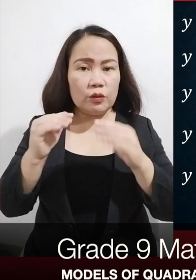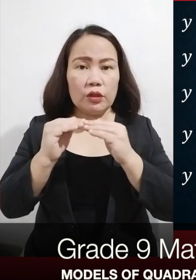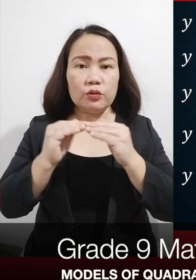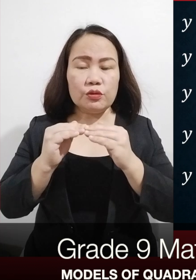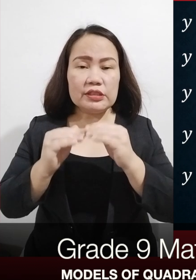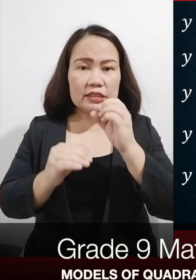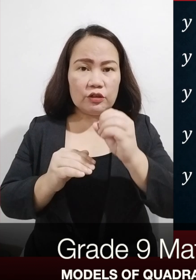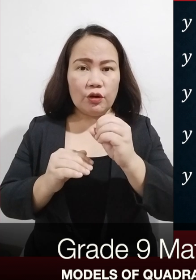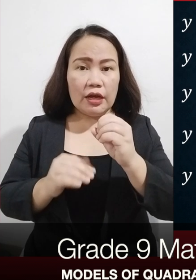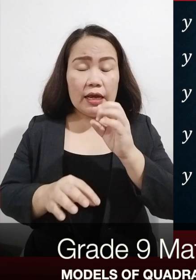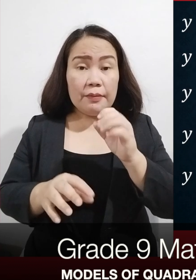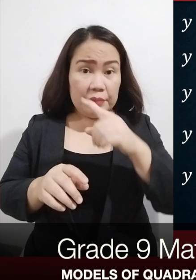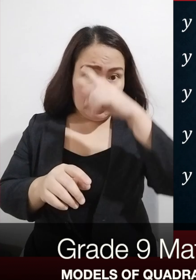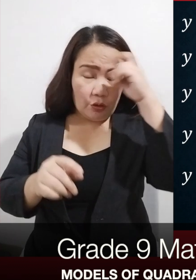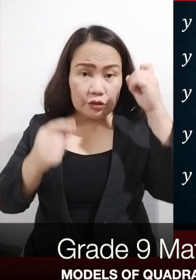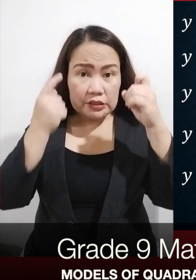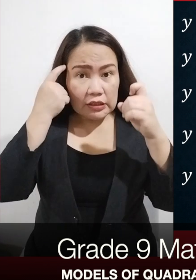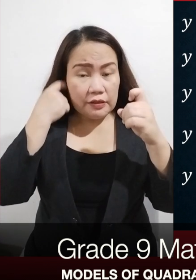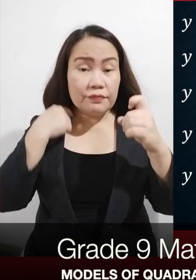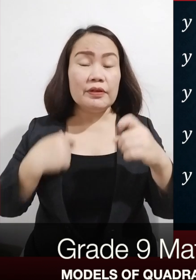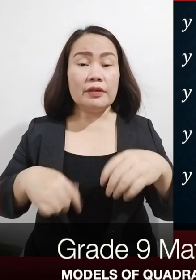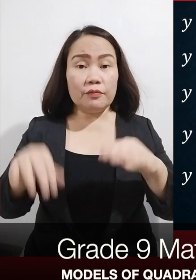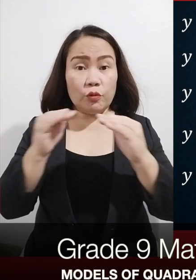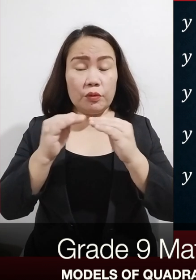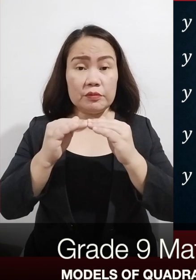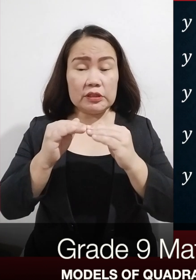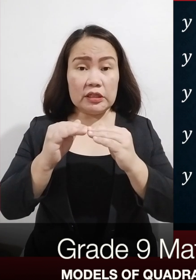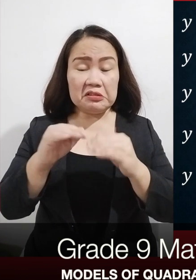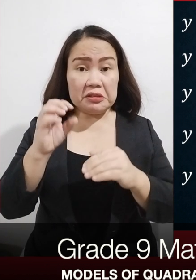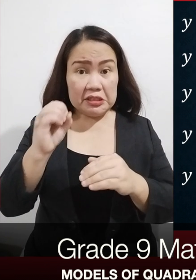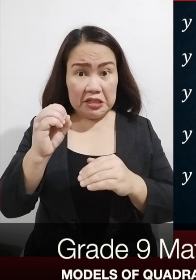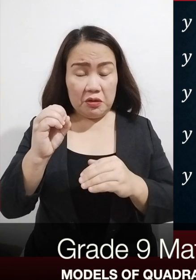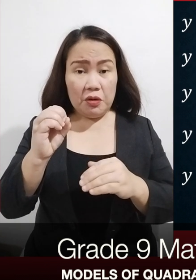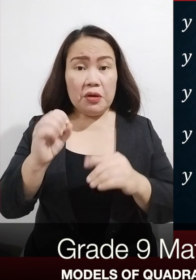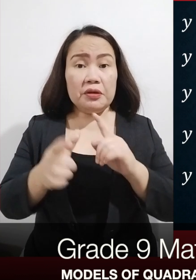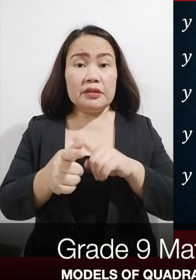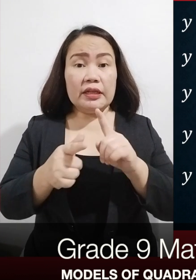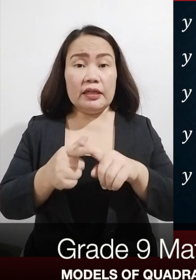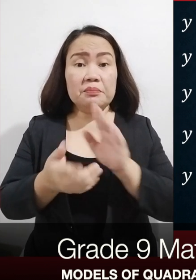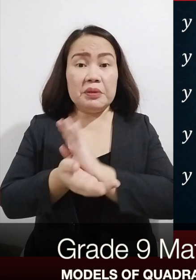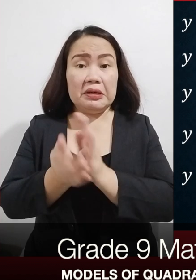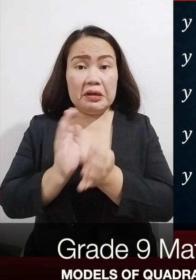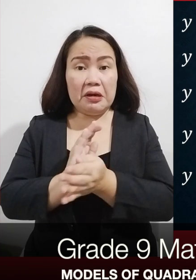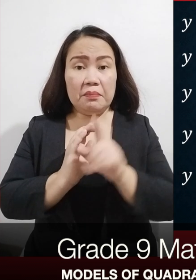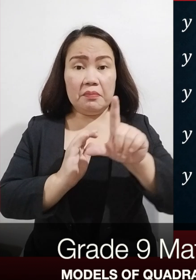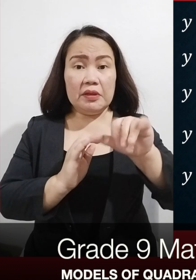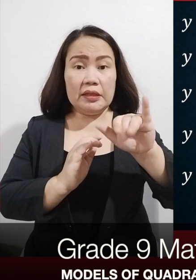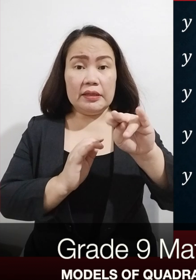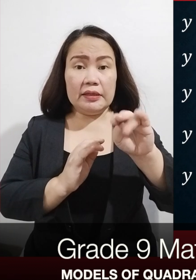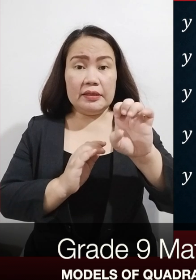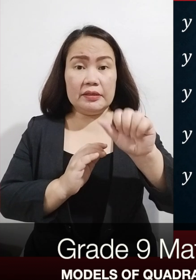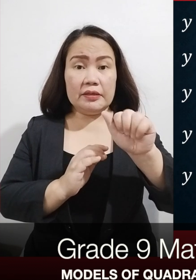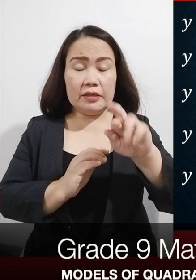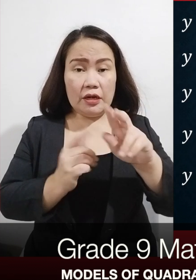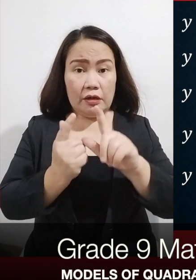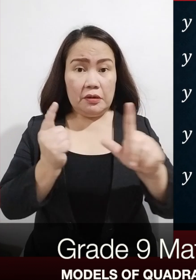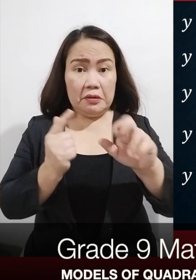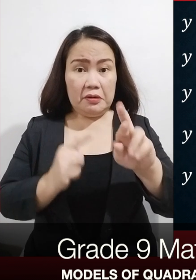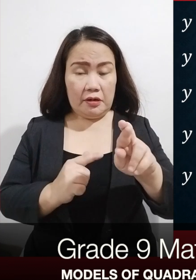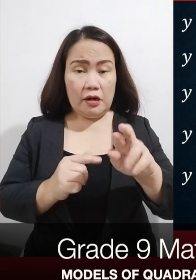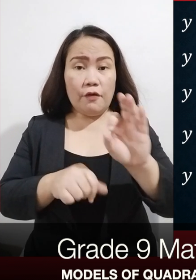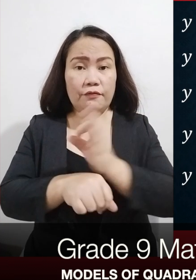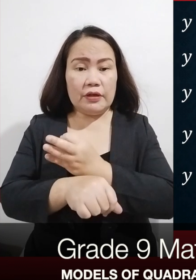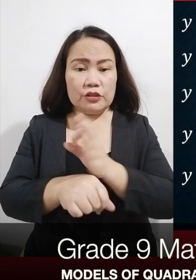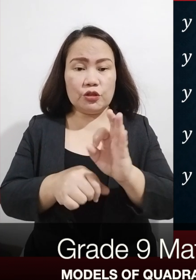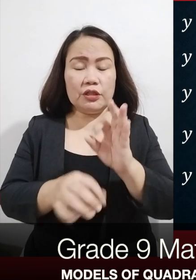kasi kapag ito ay nag-0, that will only become linear function. So, kapag nag-0 itong a natin, yung value mo